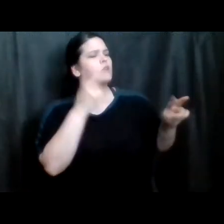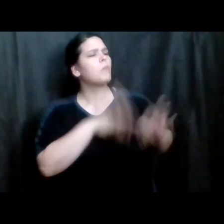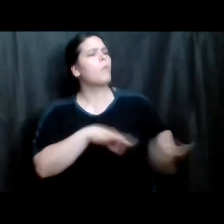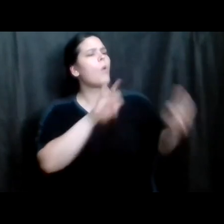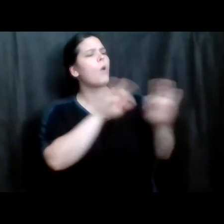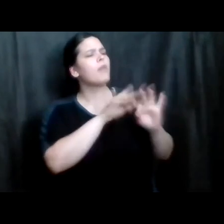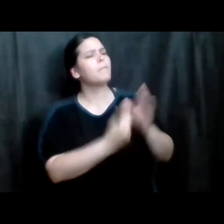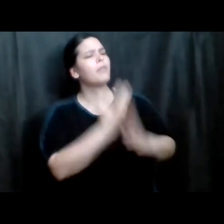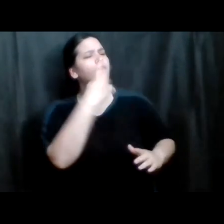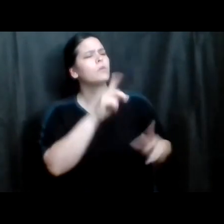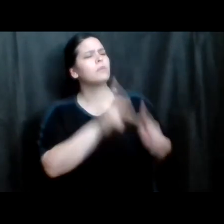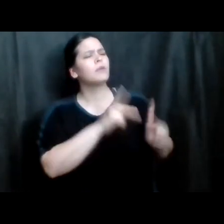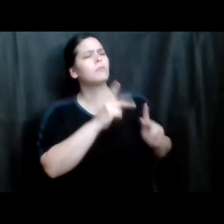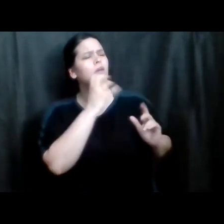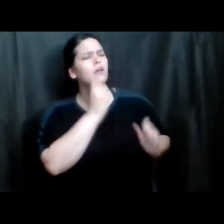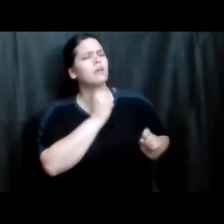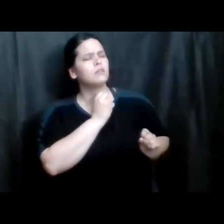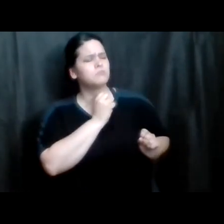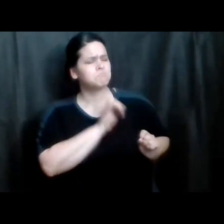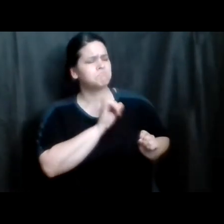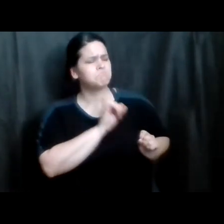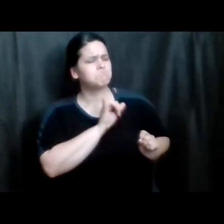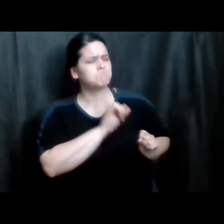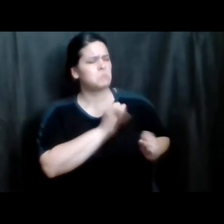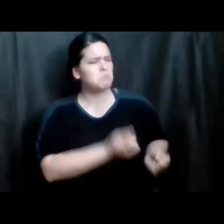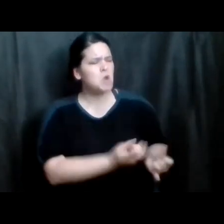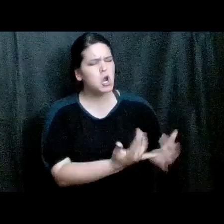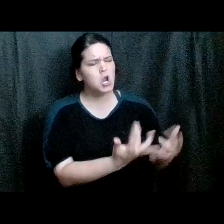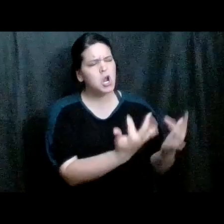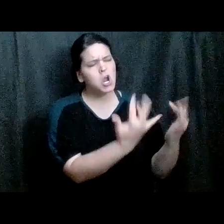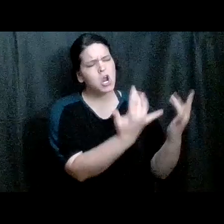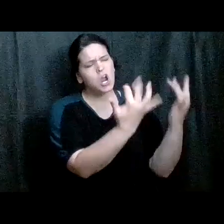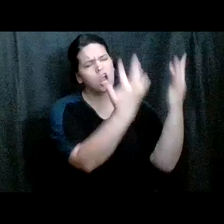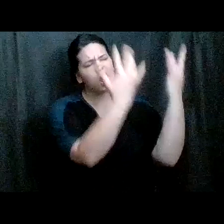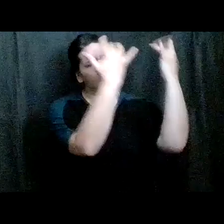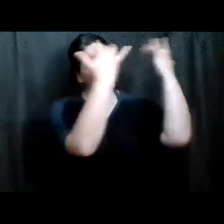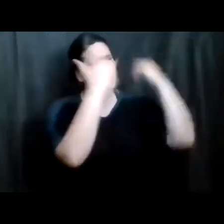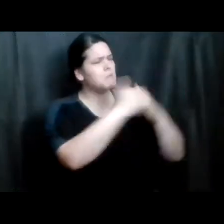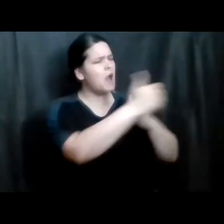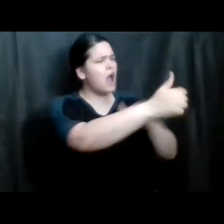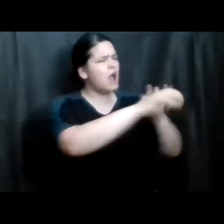the people and burned thousands of acres of crops, cut off the hands of people